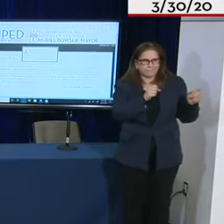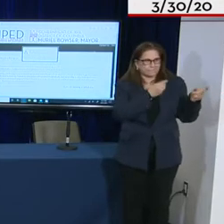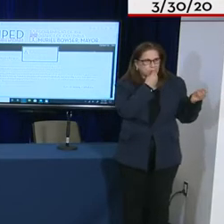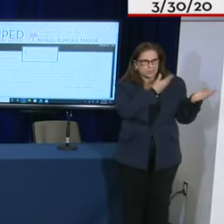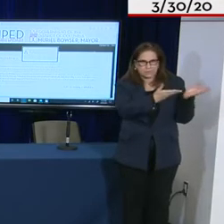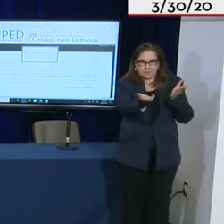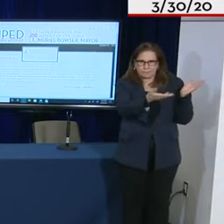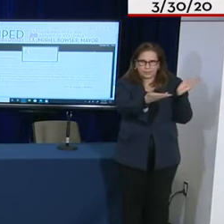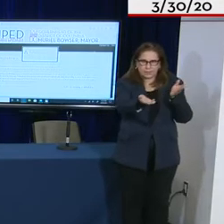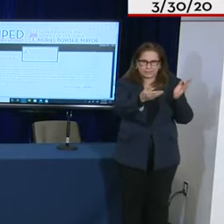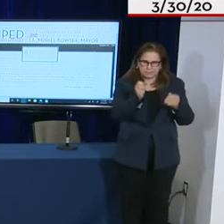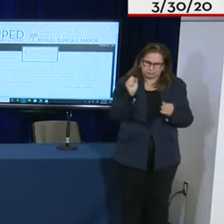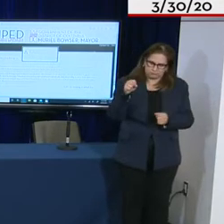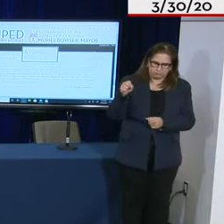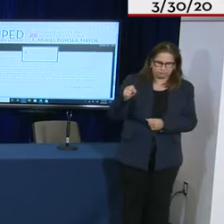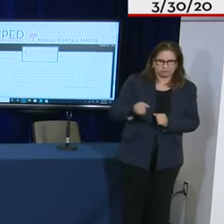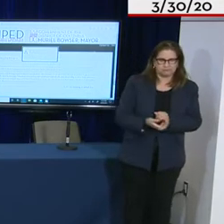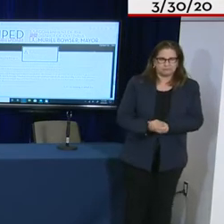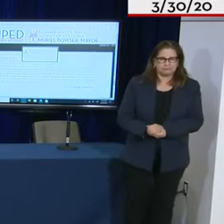Right.